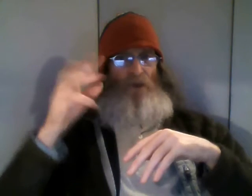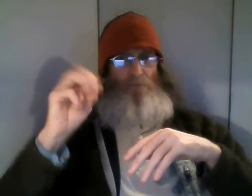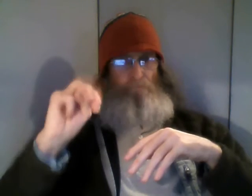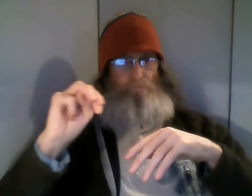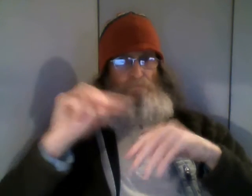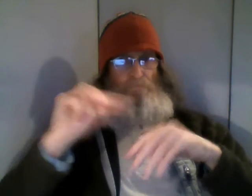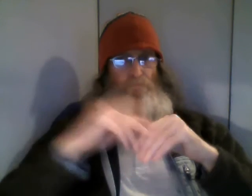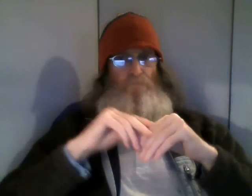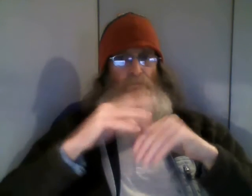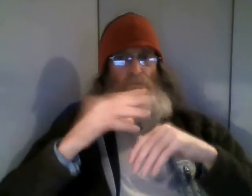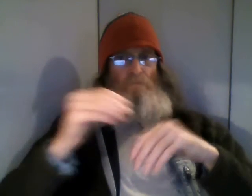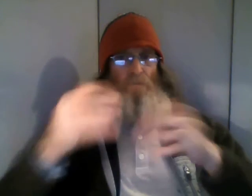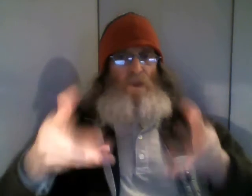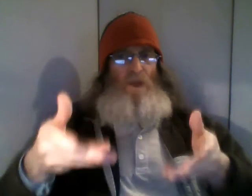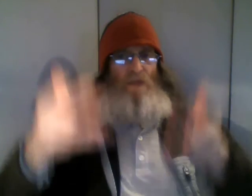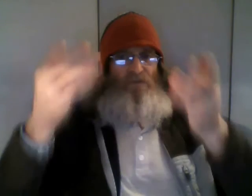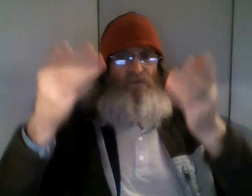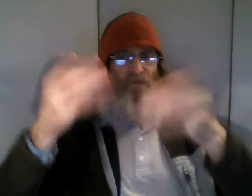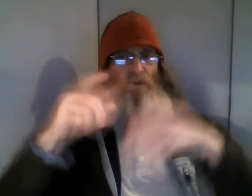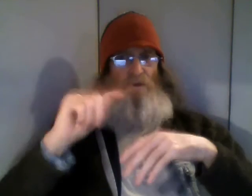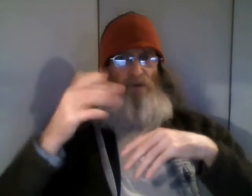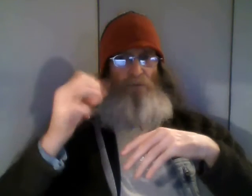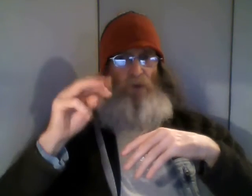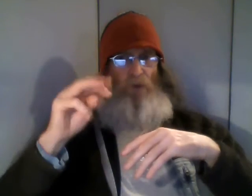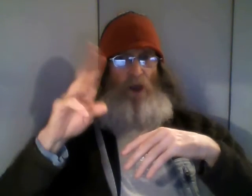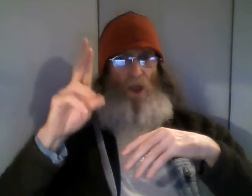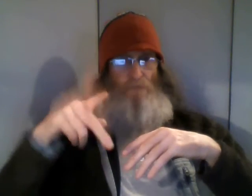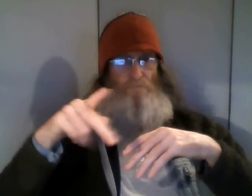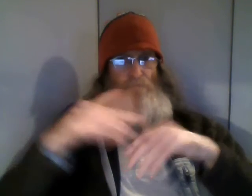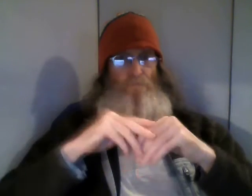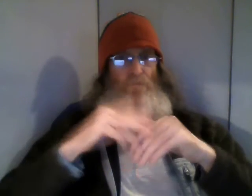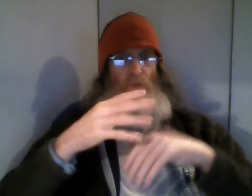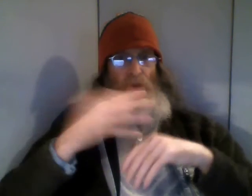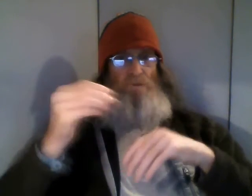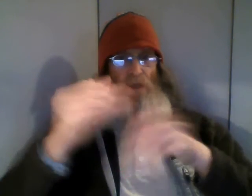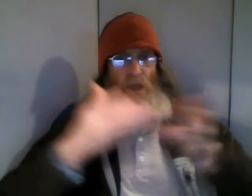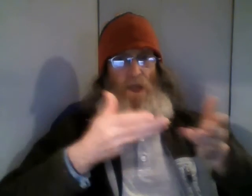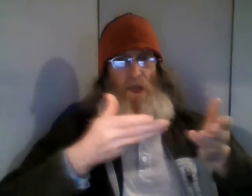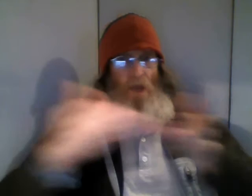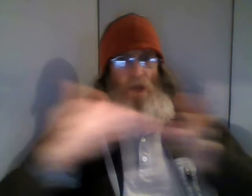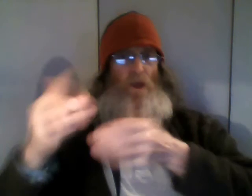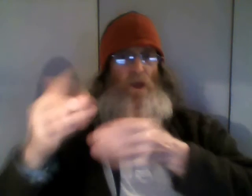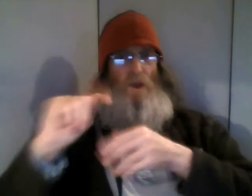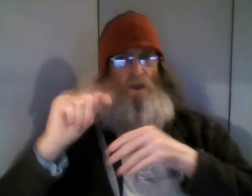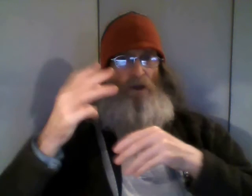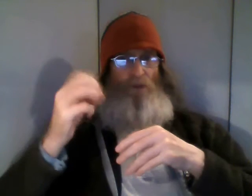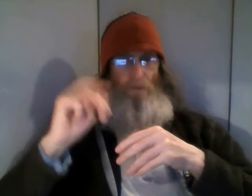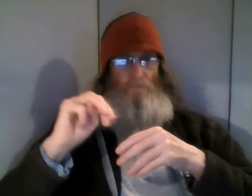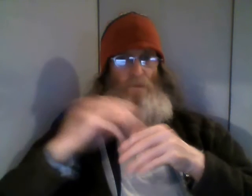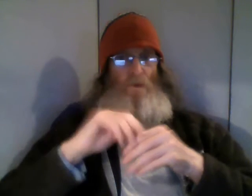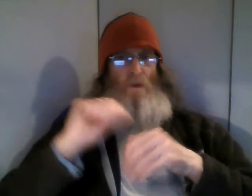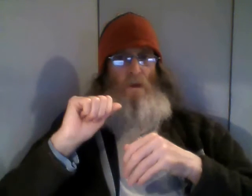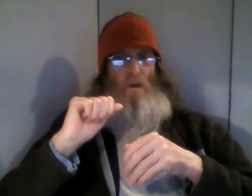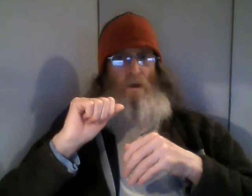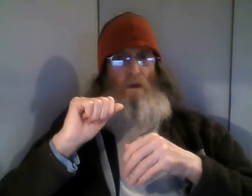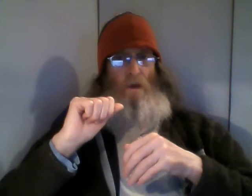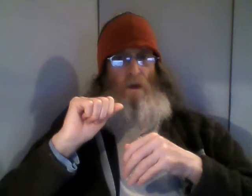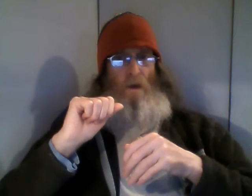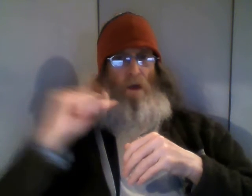or will soon lose your employee health benefits, we have a Sure Health plan just for you. Regardless of who you had your employee benefits with,